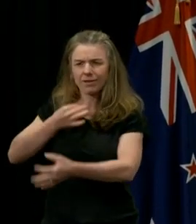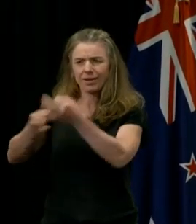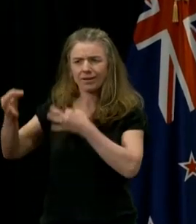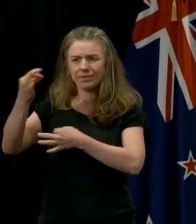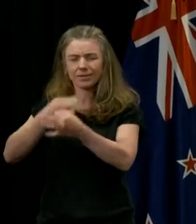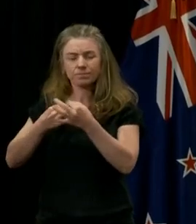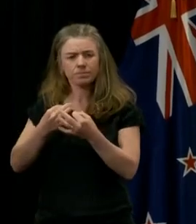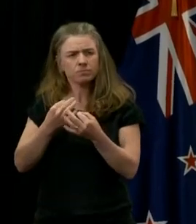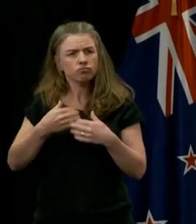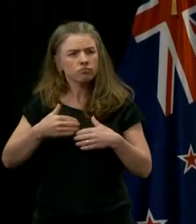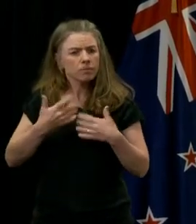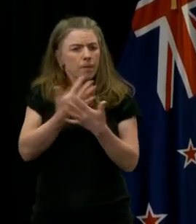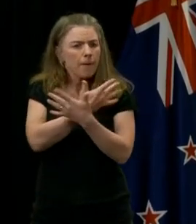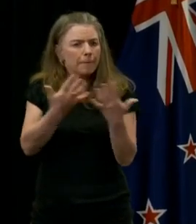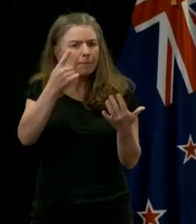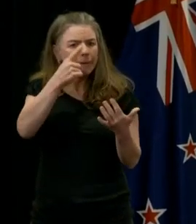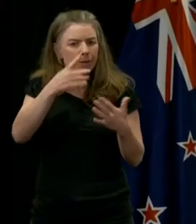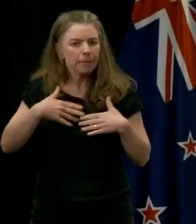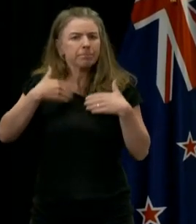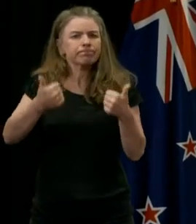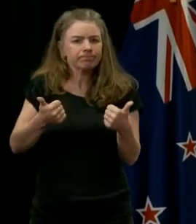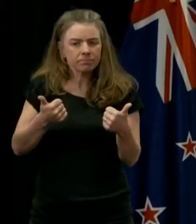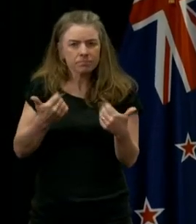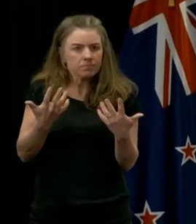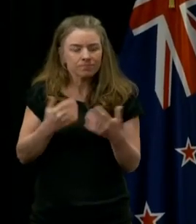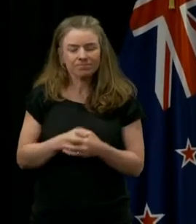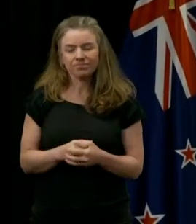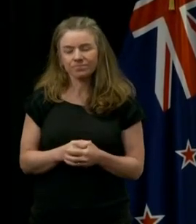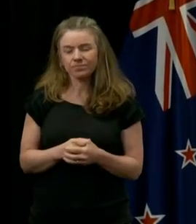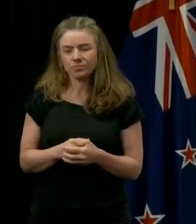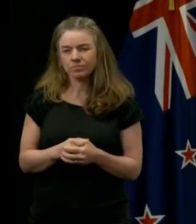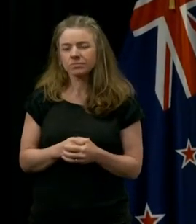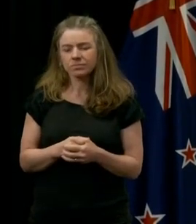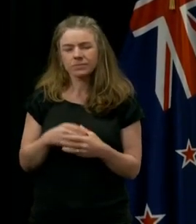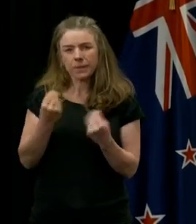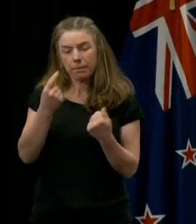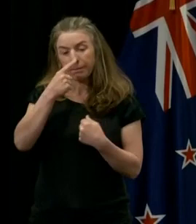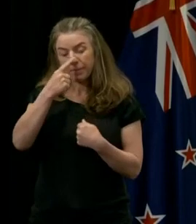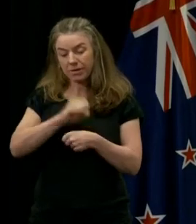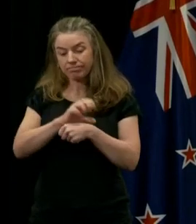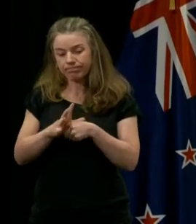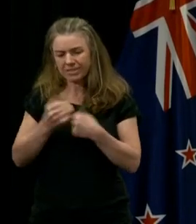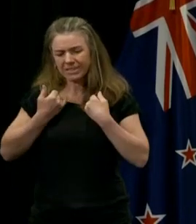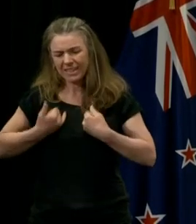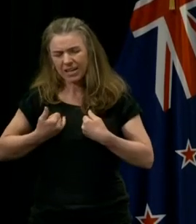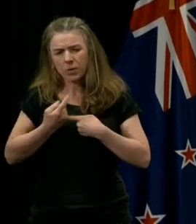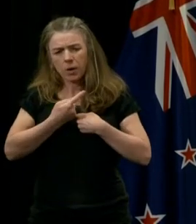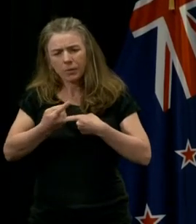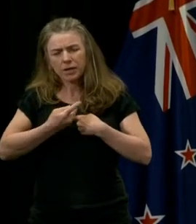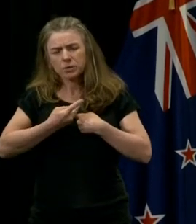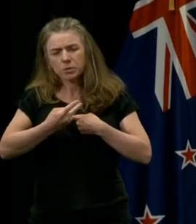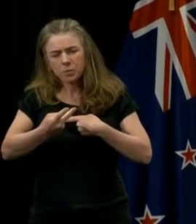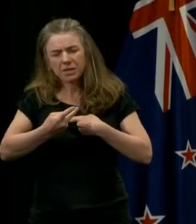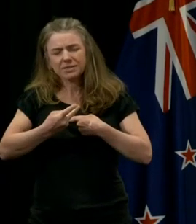how many have recovered. Now, for some, COVID-19 will be an illness they experience for a time, but we do